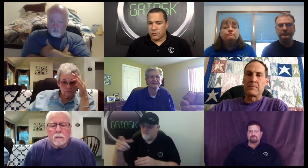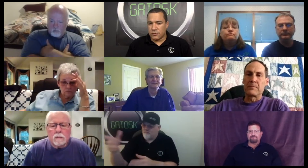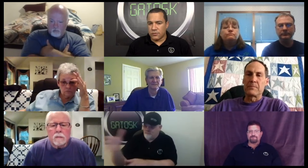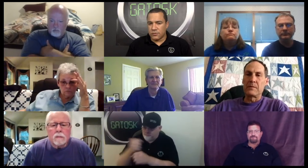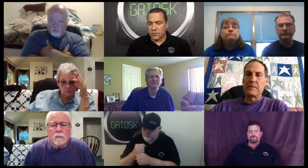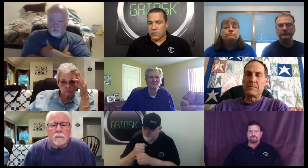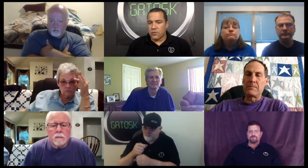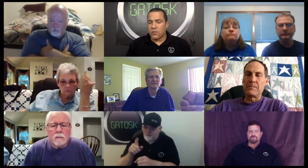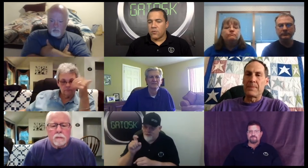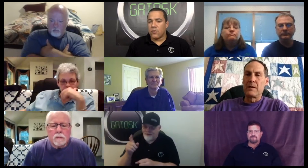payout.